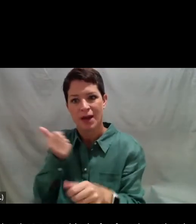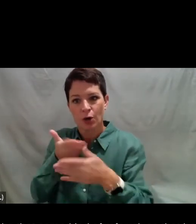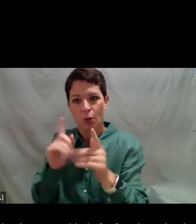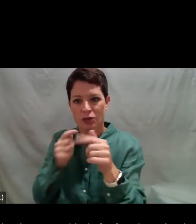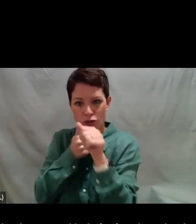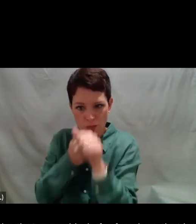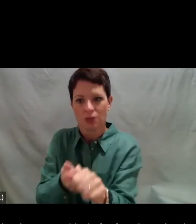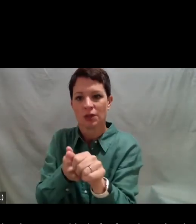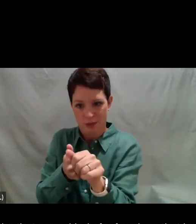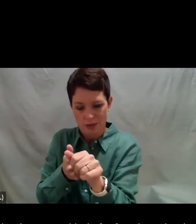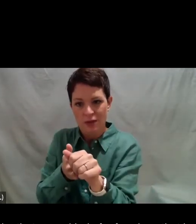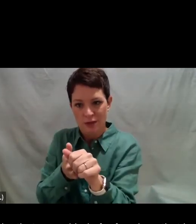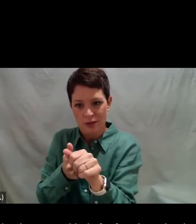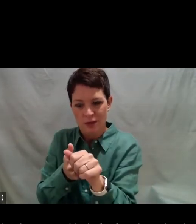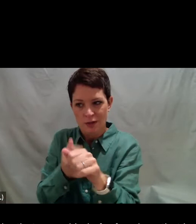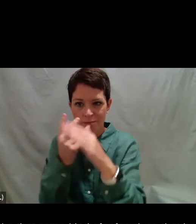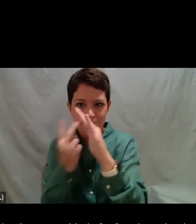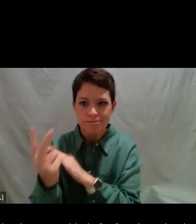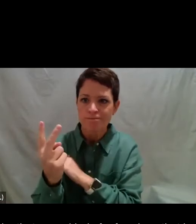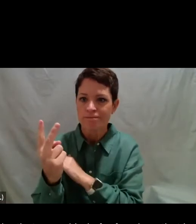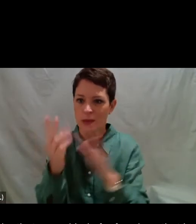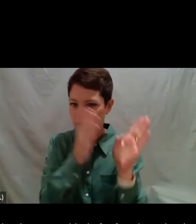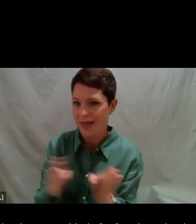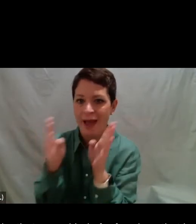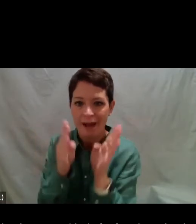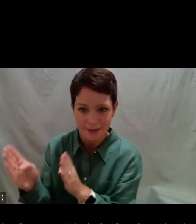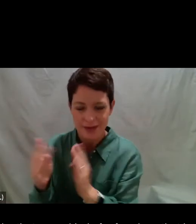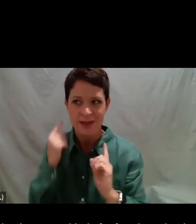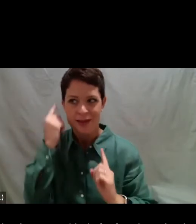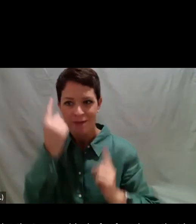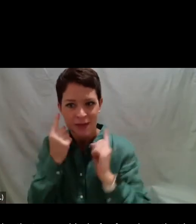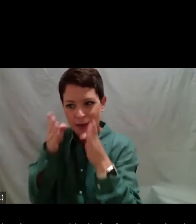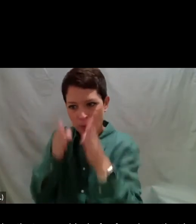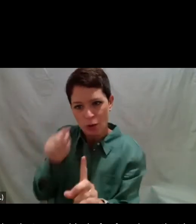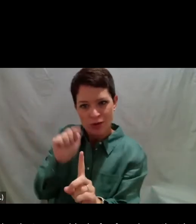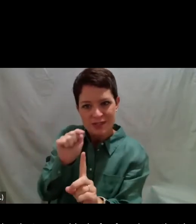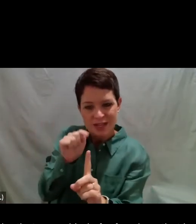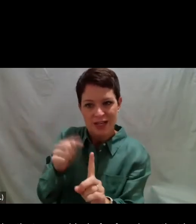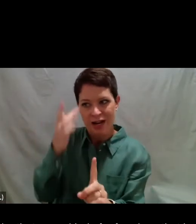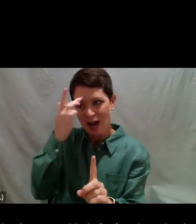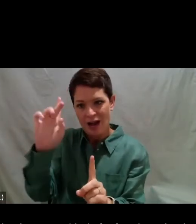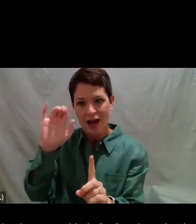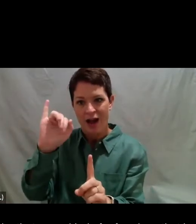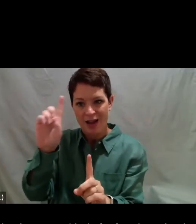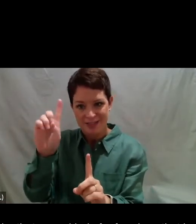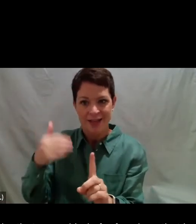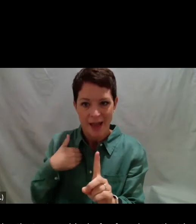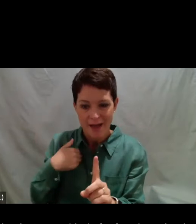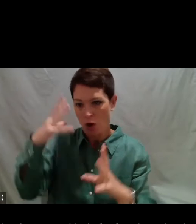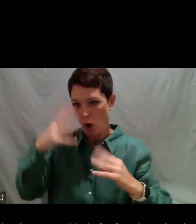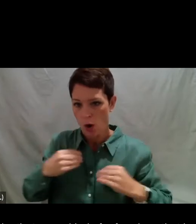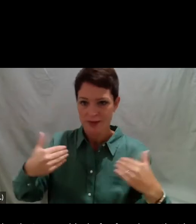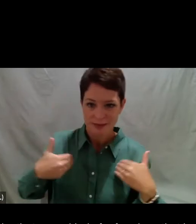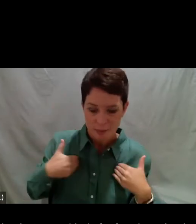to do that anticipatory planning, thinking about someone with an intellectual disability or autism over